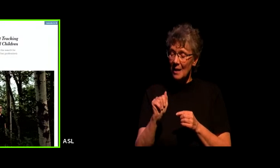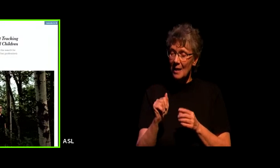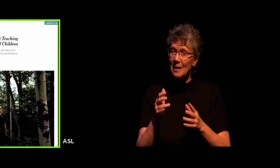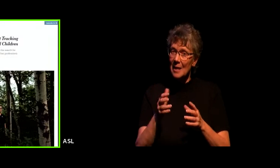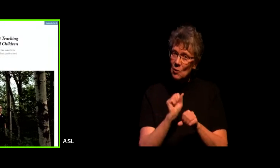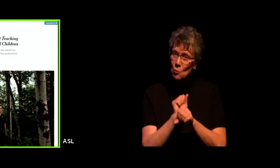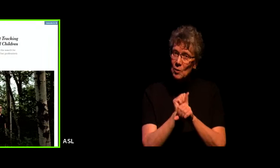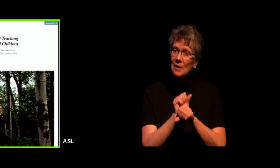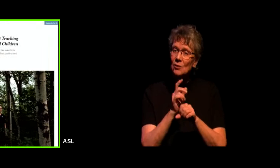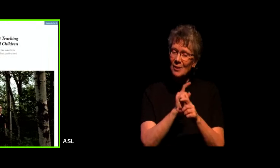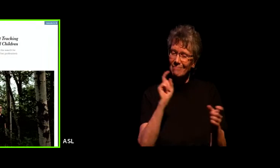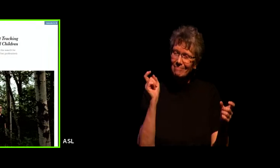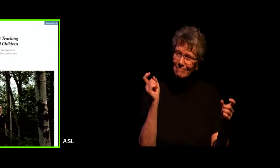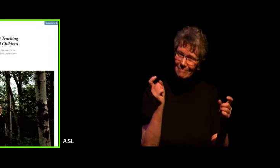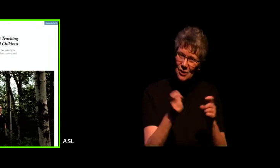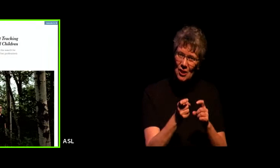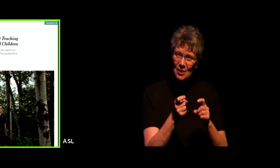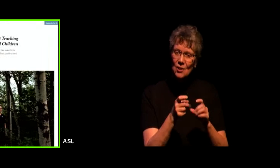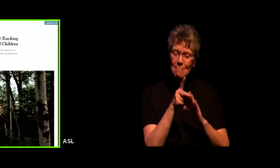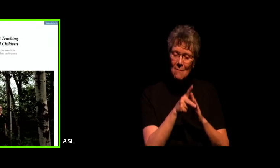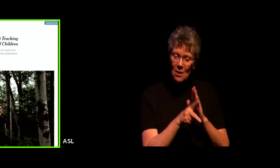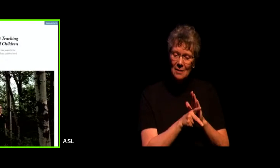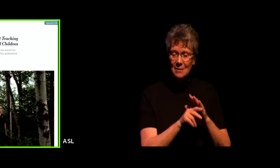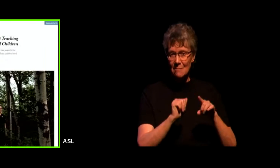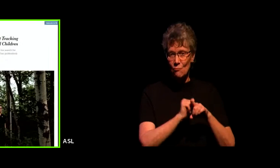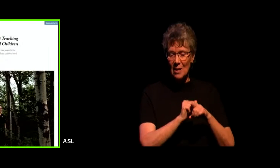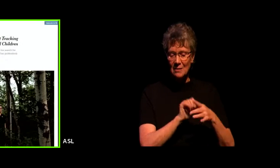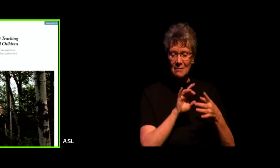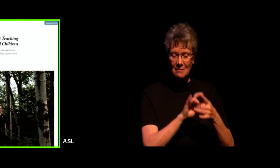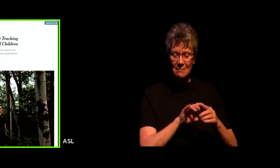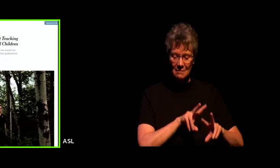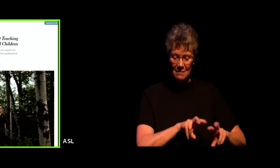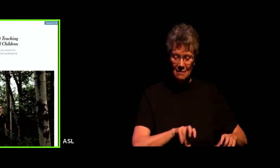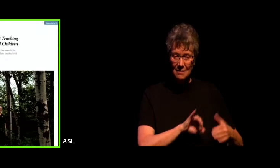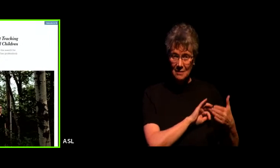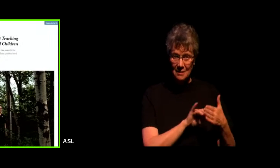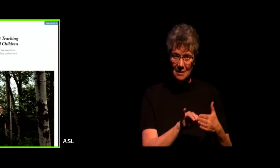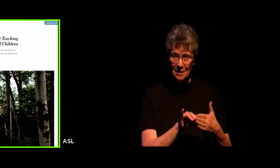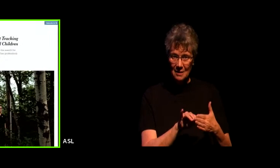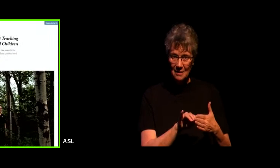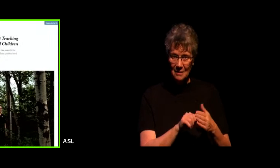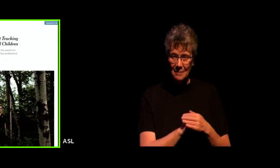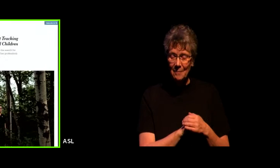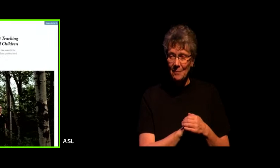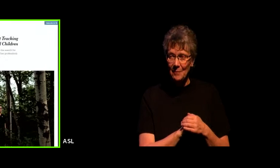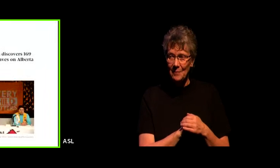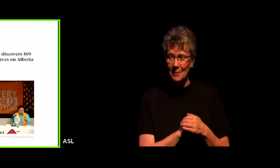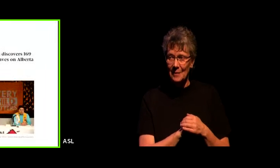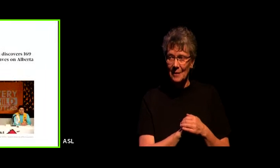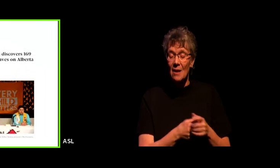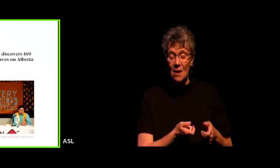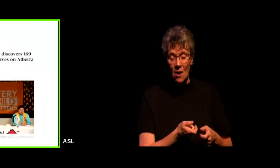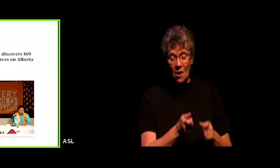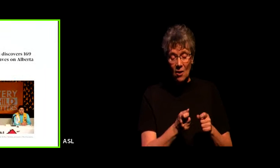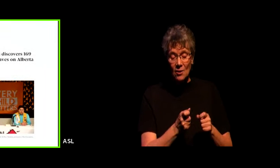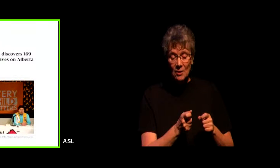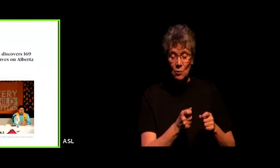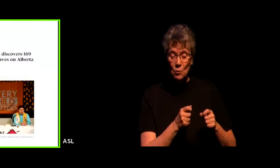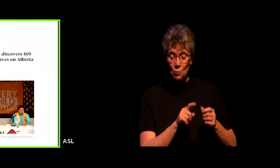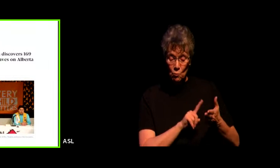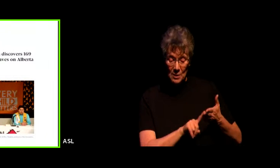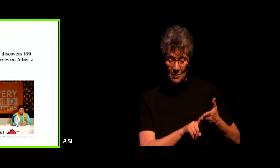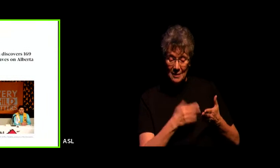federal framework, because what happens in Canada is that archaeological resources are managed at the provincial and territorial